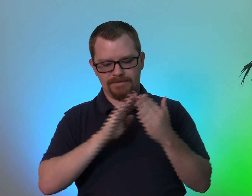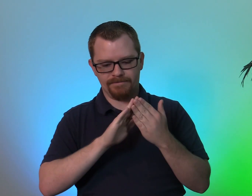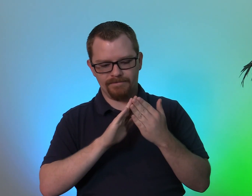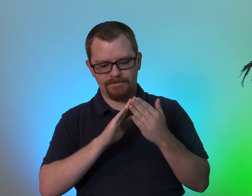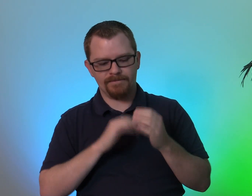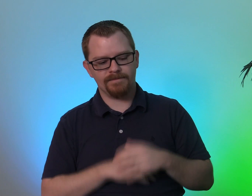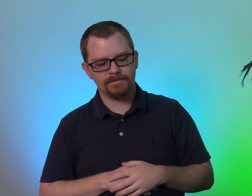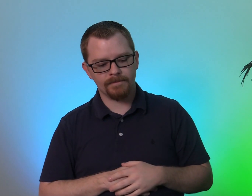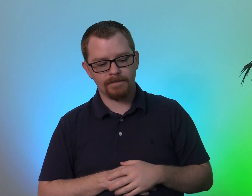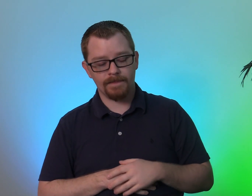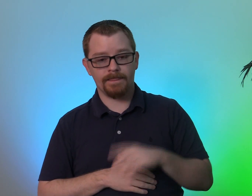community.